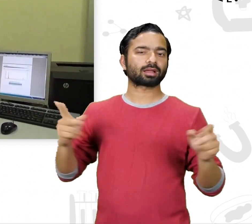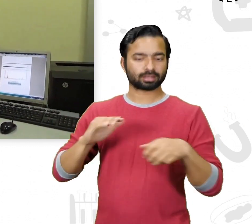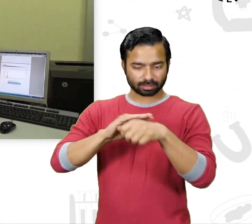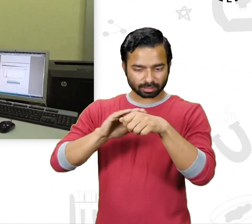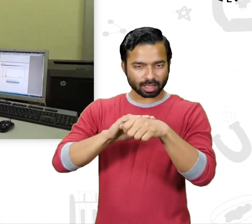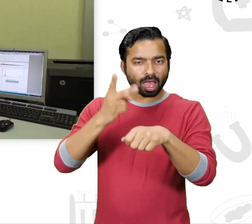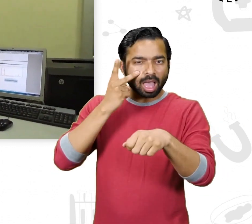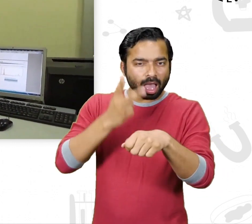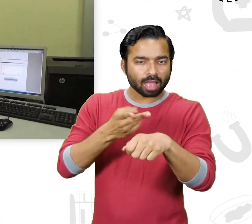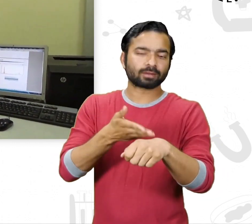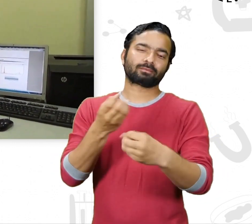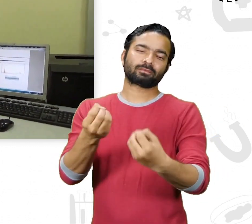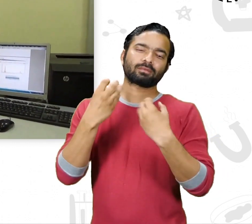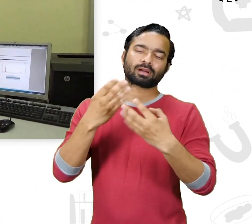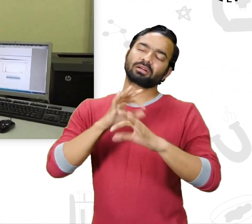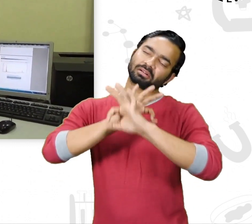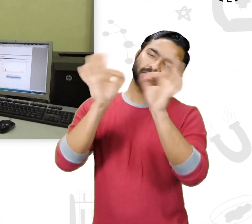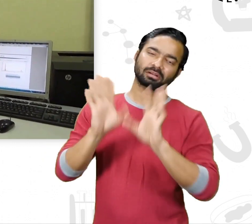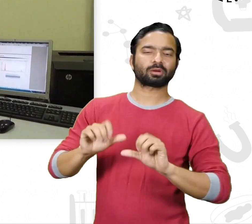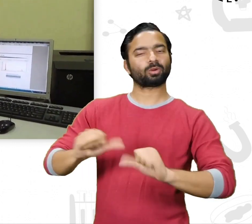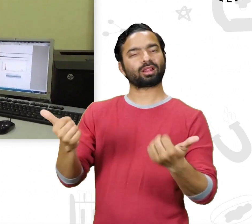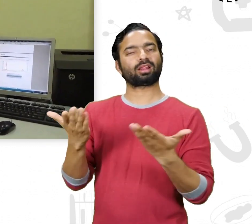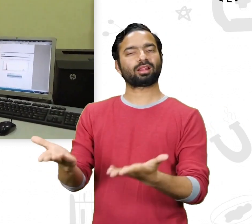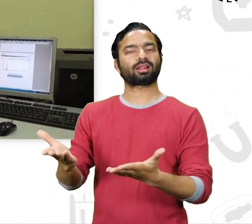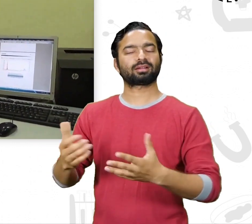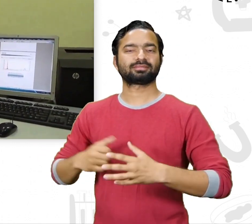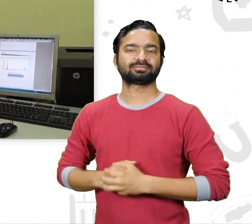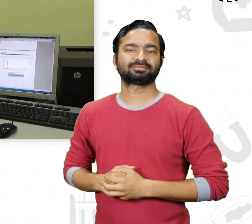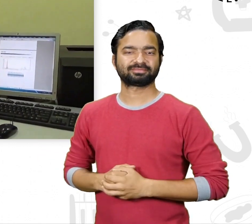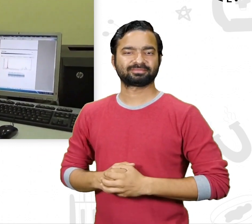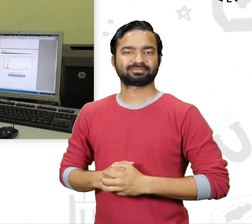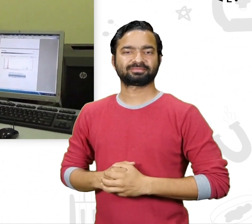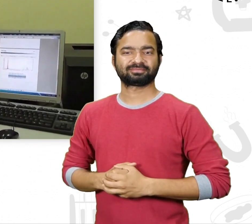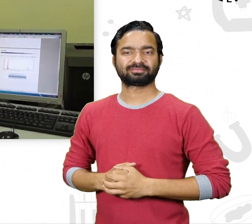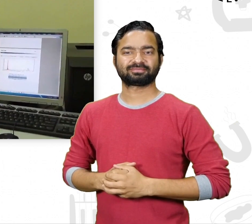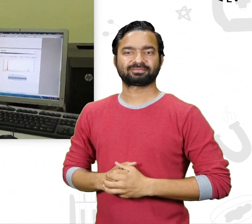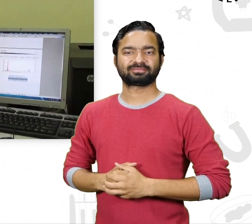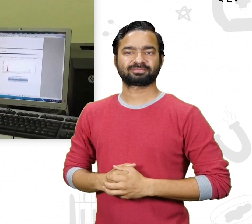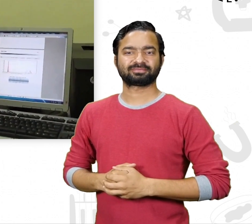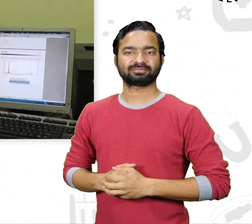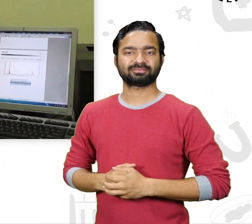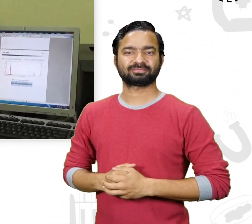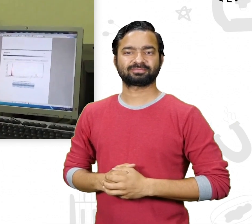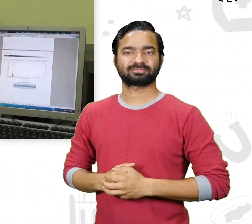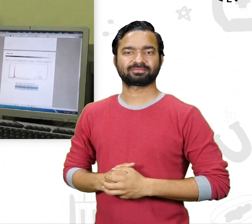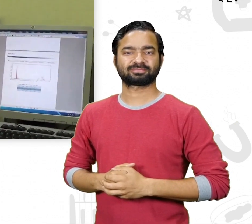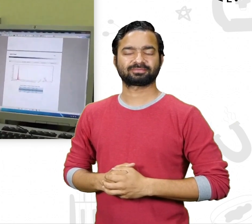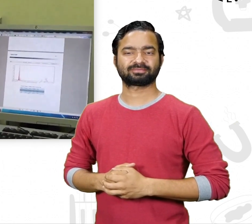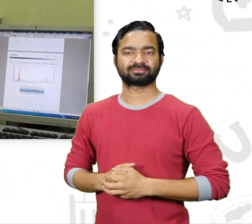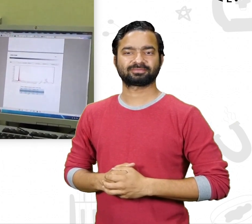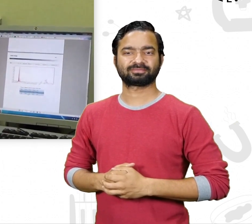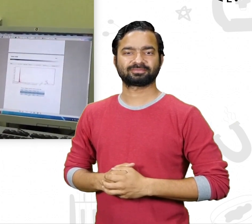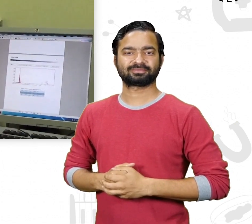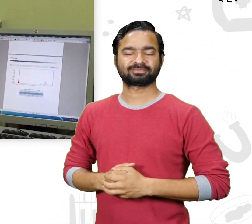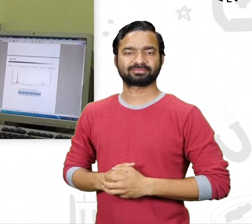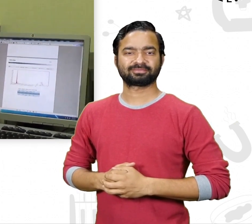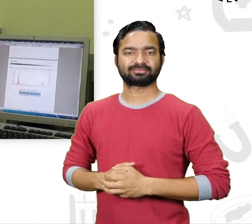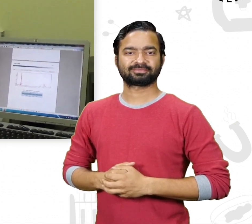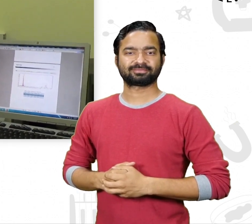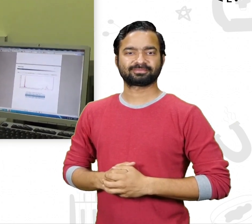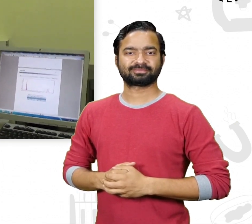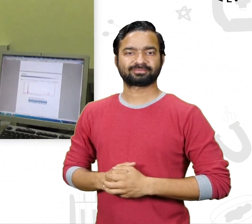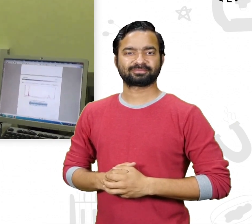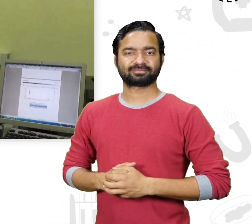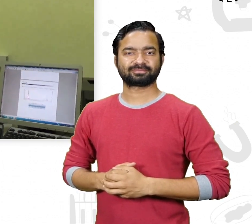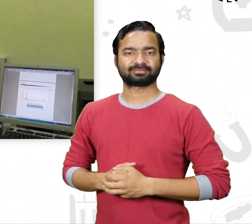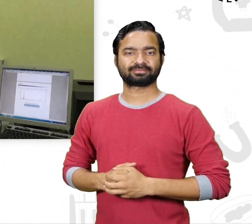And this is the fungal sample are there. You see the fungal spores are here. So variety of material can be analyzed by the